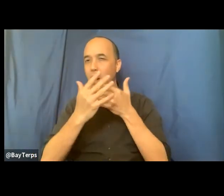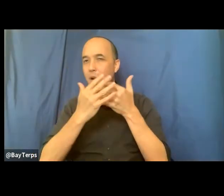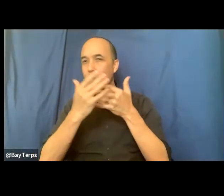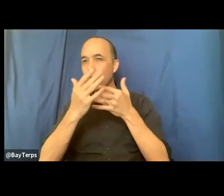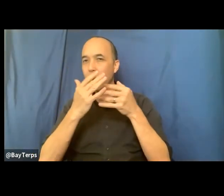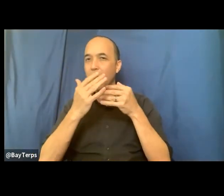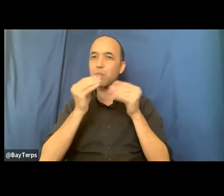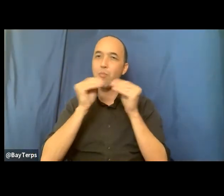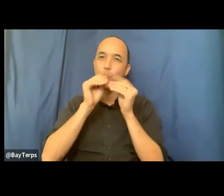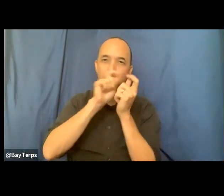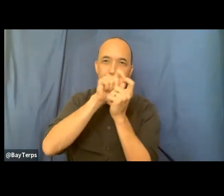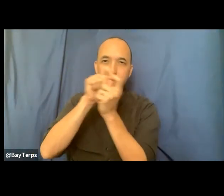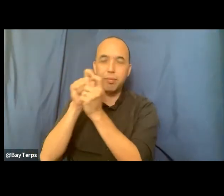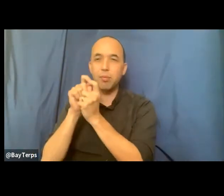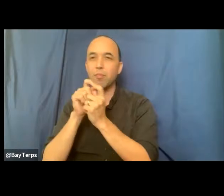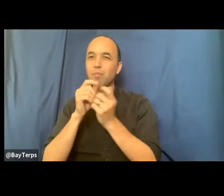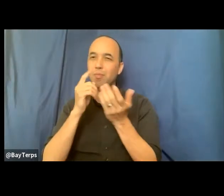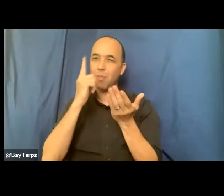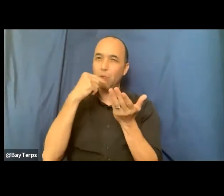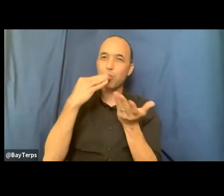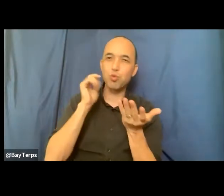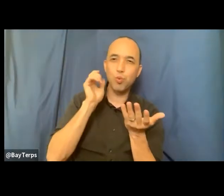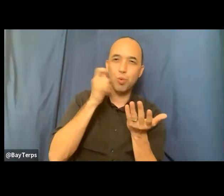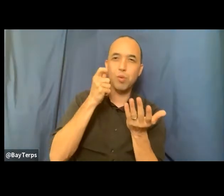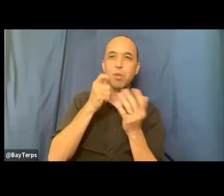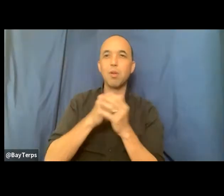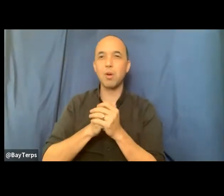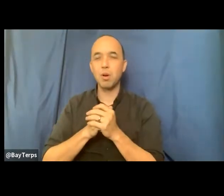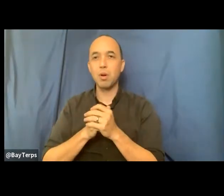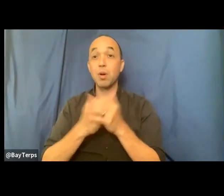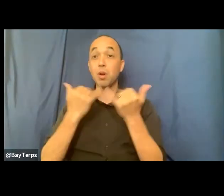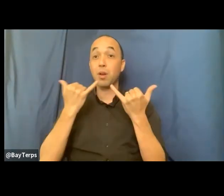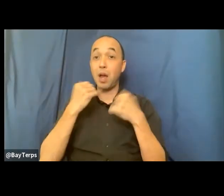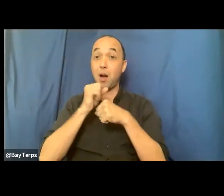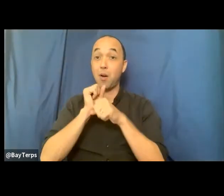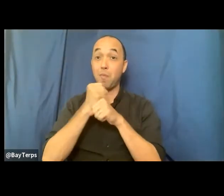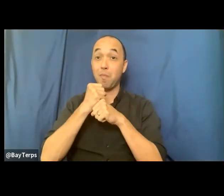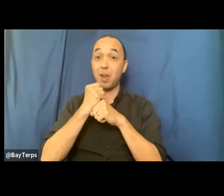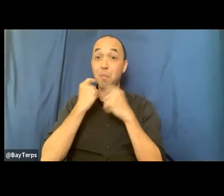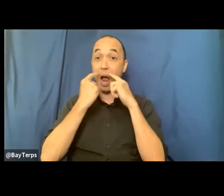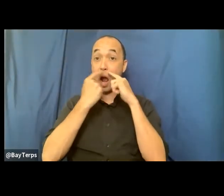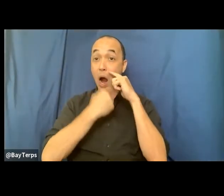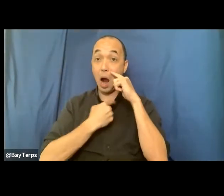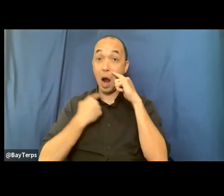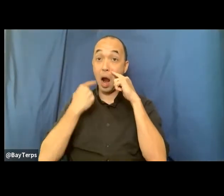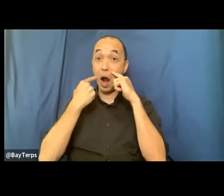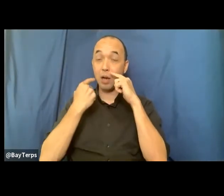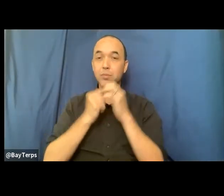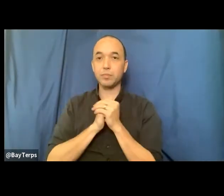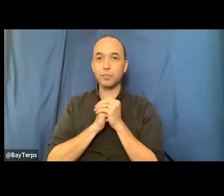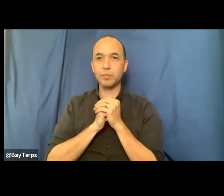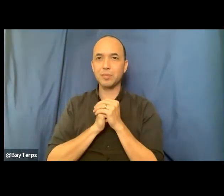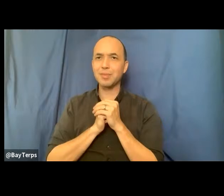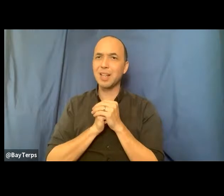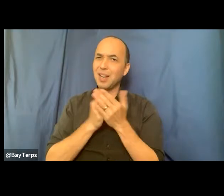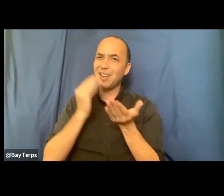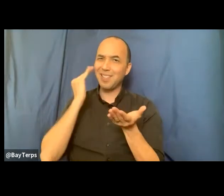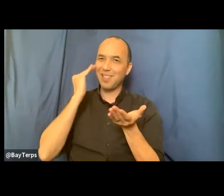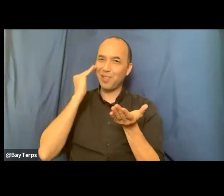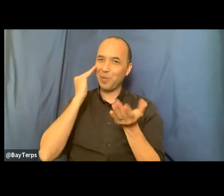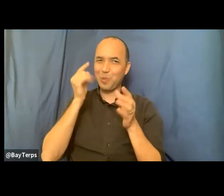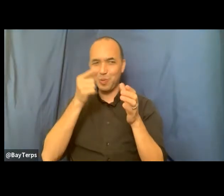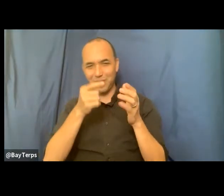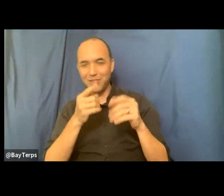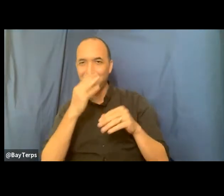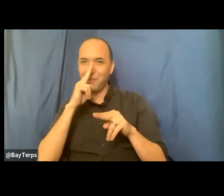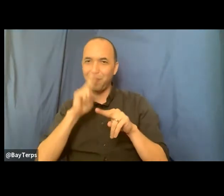So now I can kind of create my mouth going around. And, you know, jack-o'-lanterns, it's fun to just play and experiment with